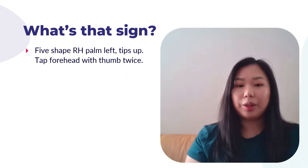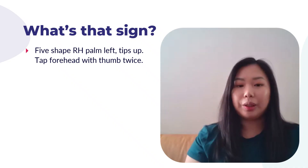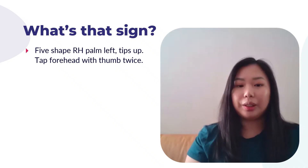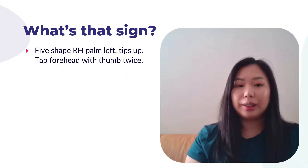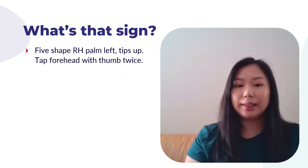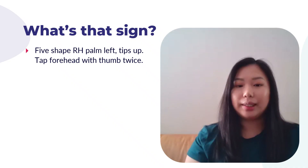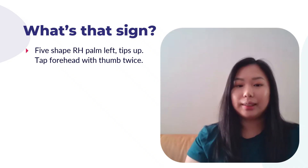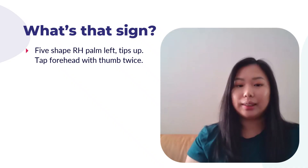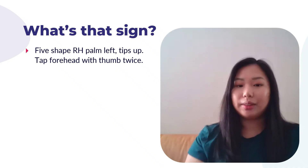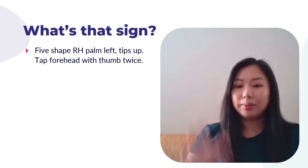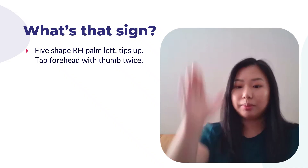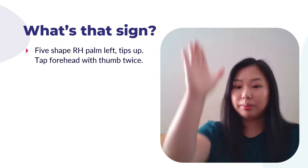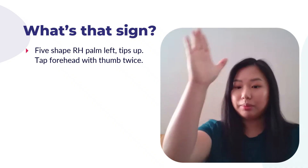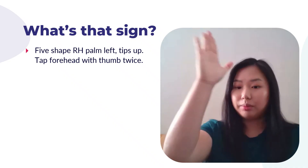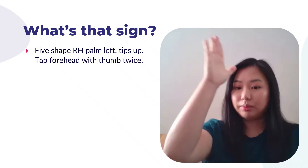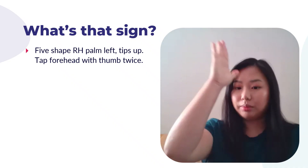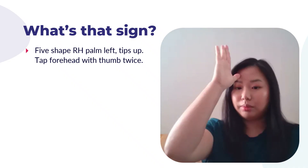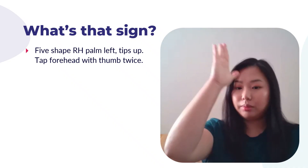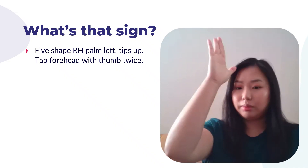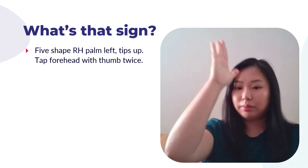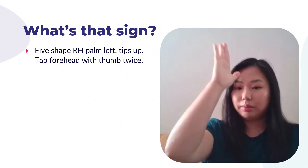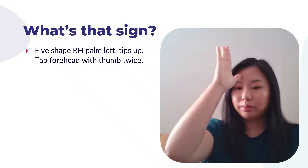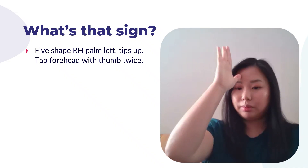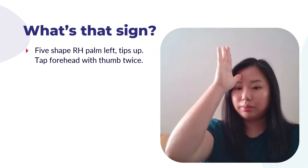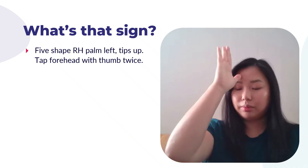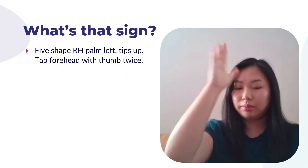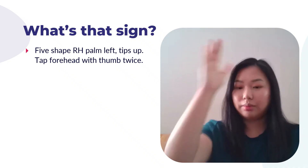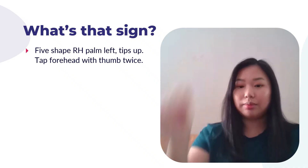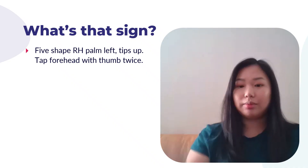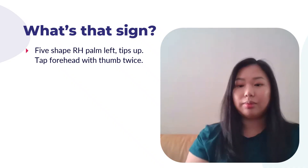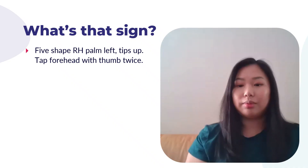What word is this?